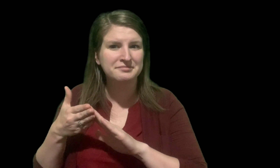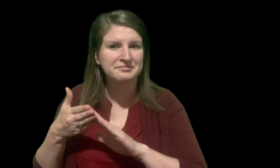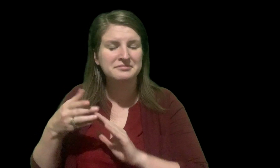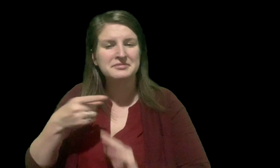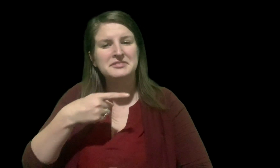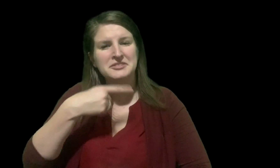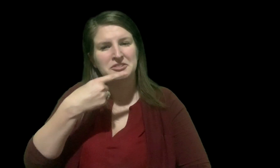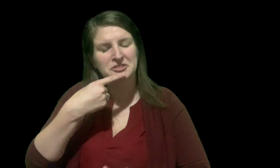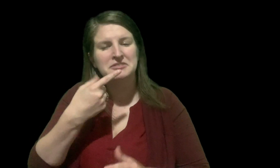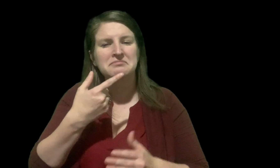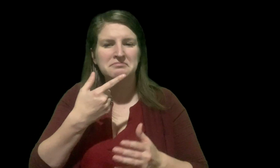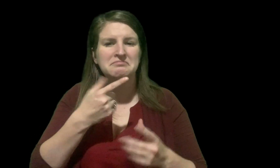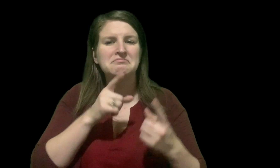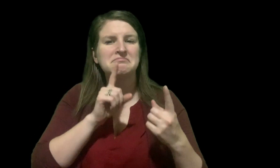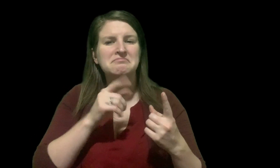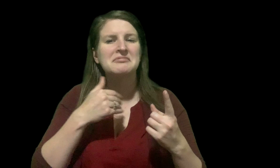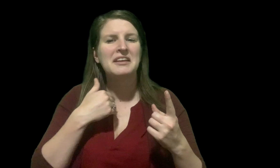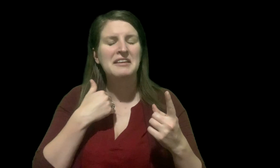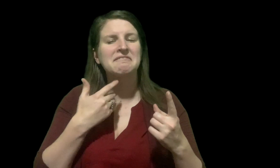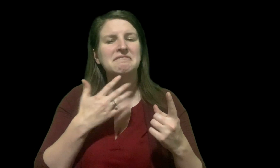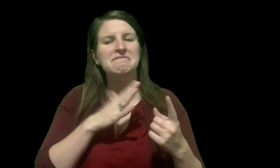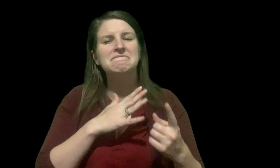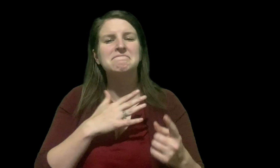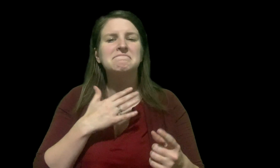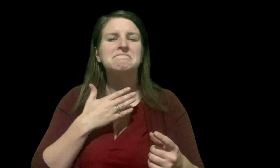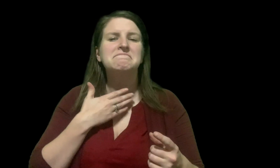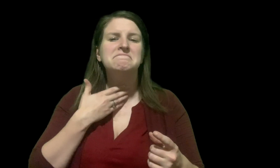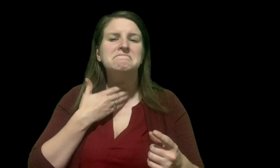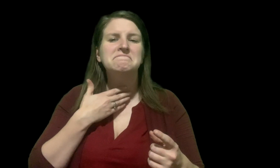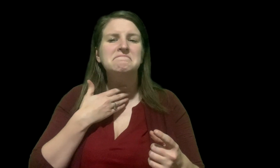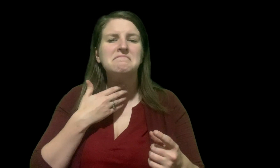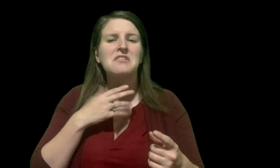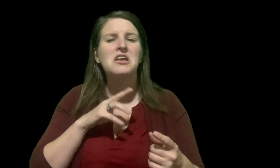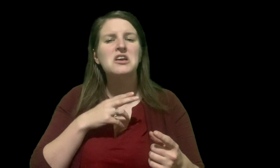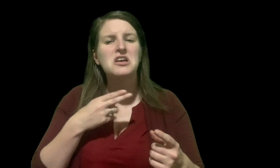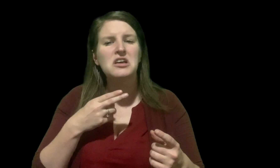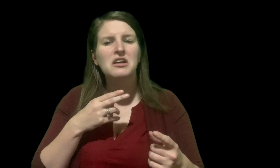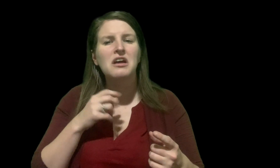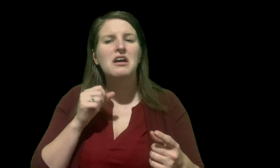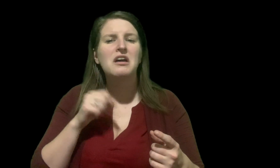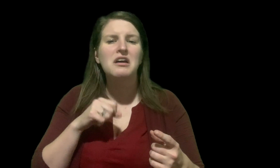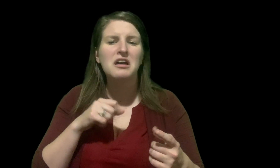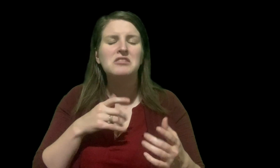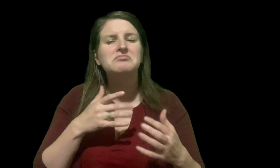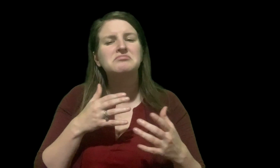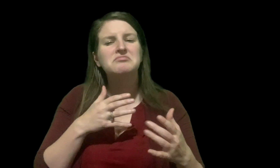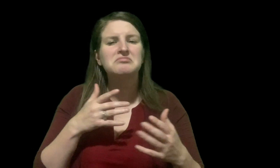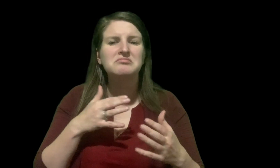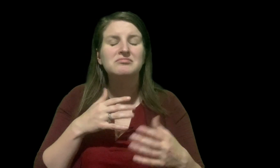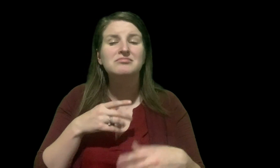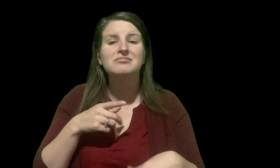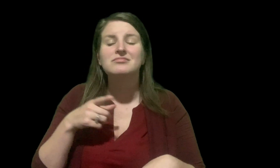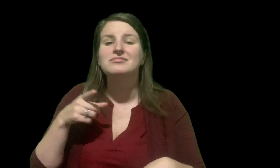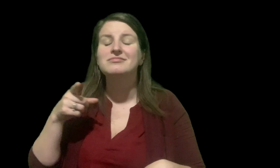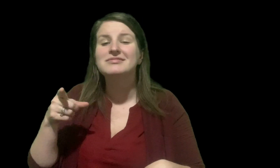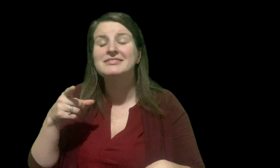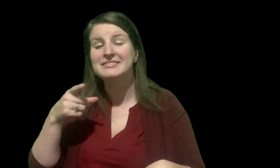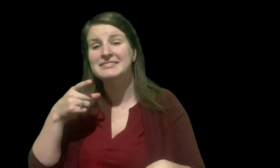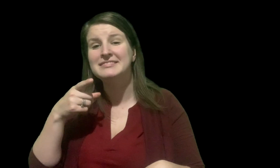in the deaf community, it's important that we do that. And the hearing culture has that as